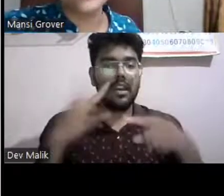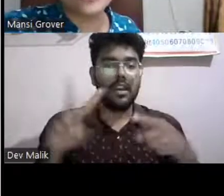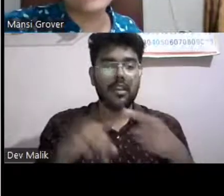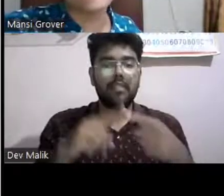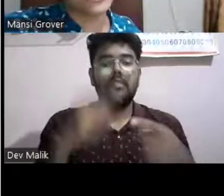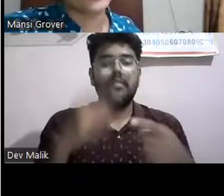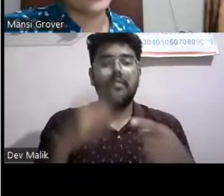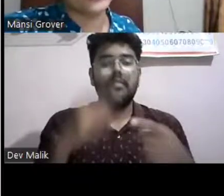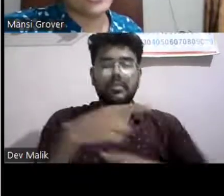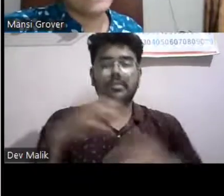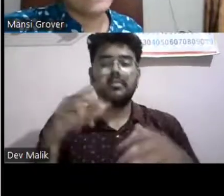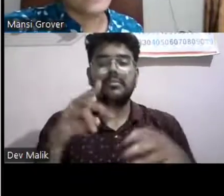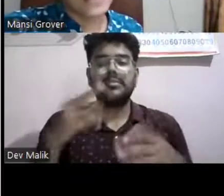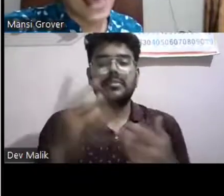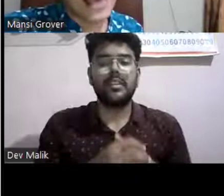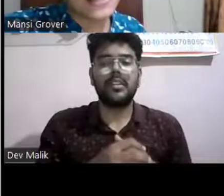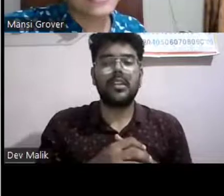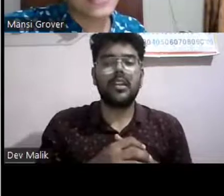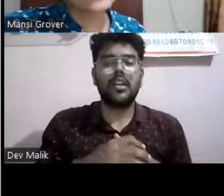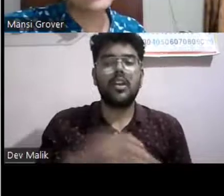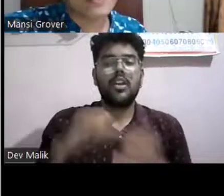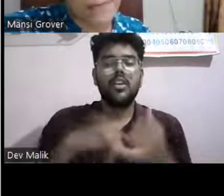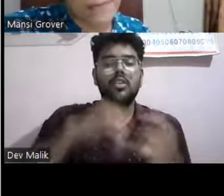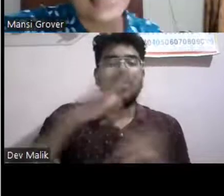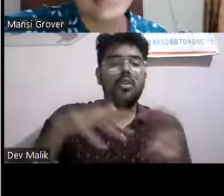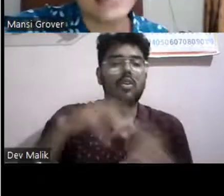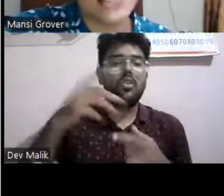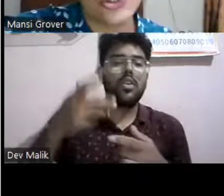of social friction by adding that